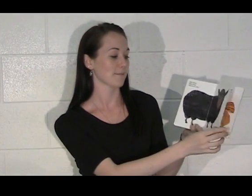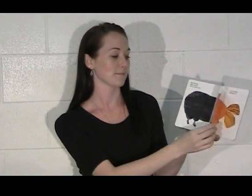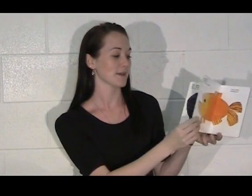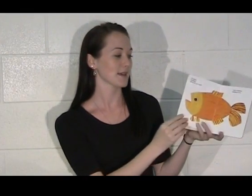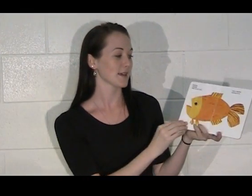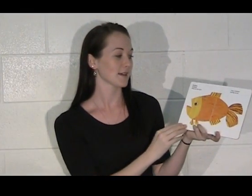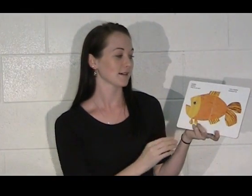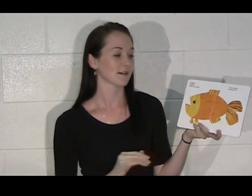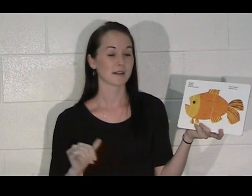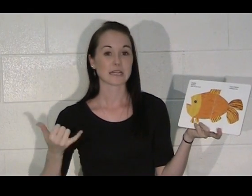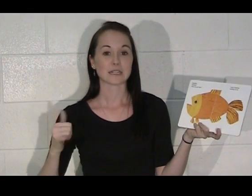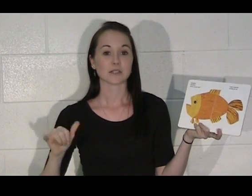me.